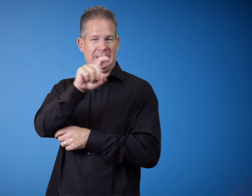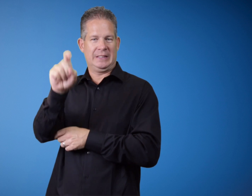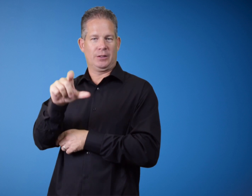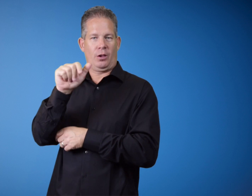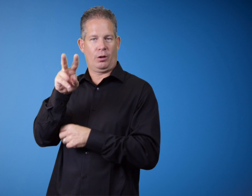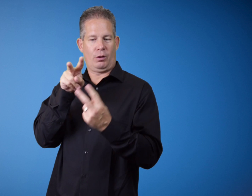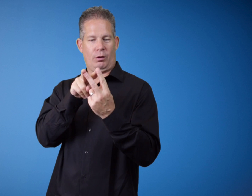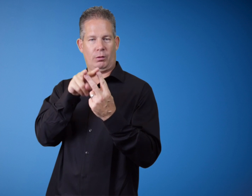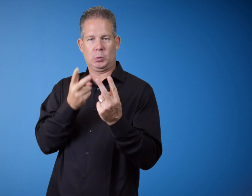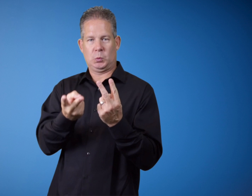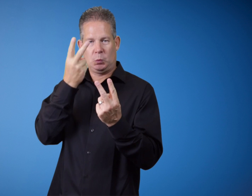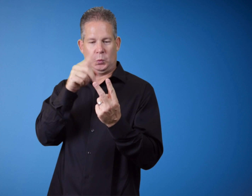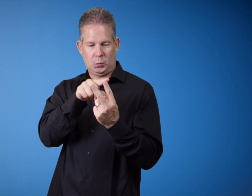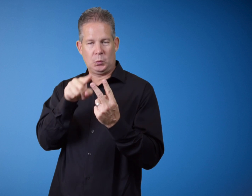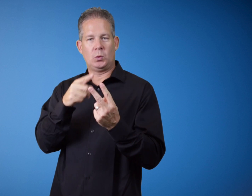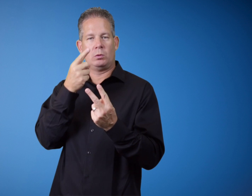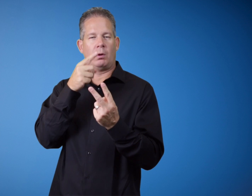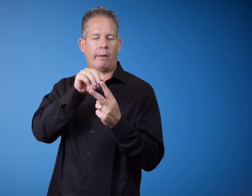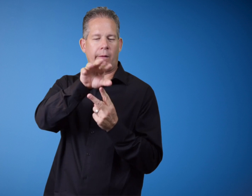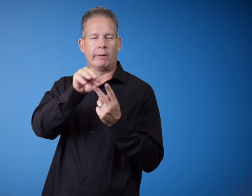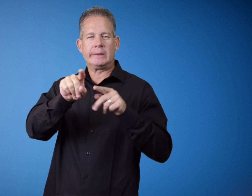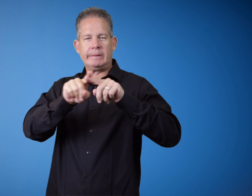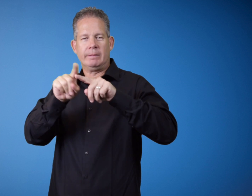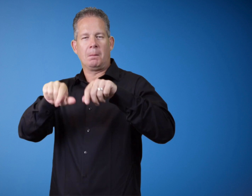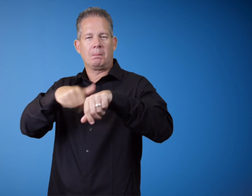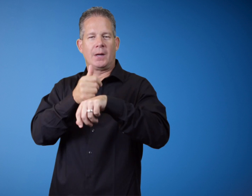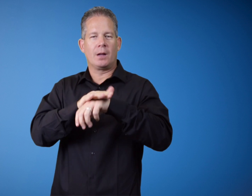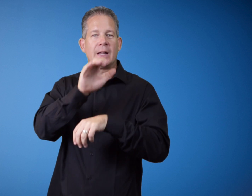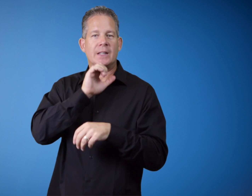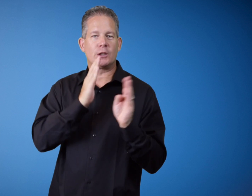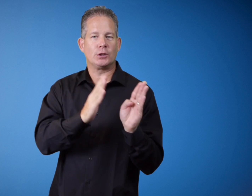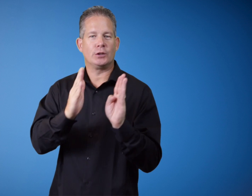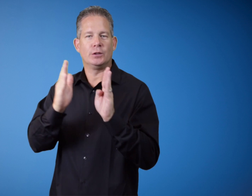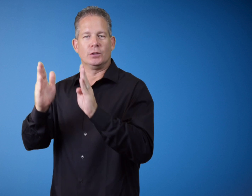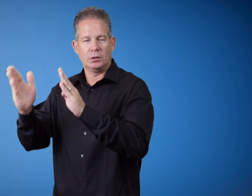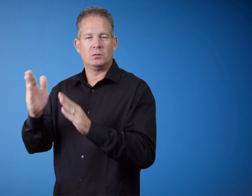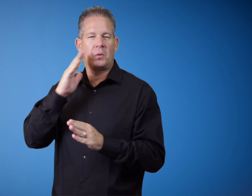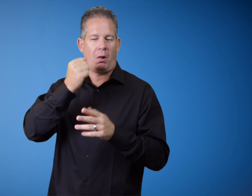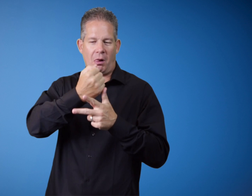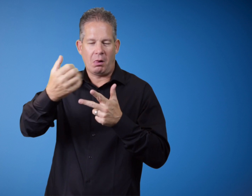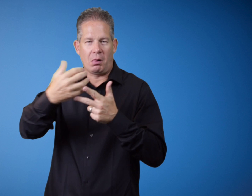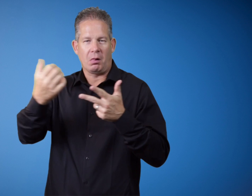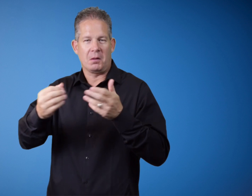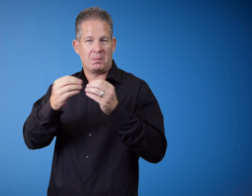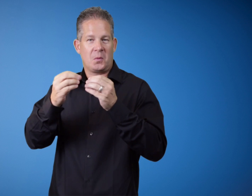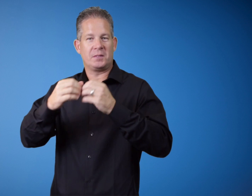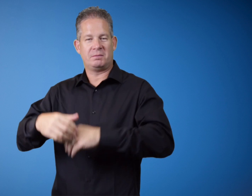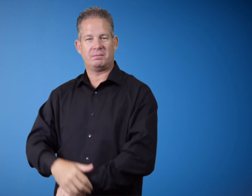a federal and Texas law. The time frame on each of these laws vary depending on your age as you go through the programs. I'll be talking